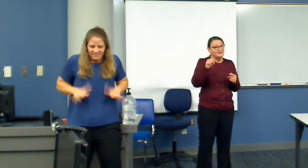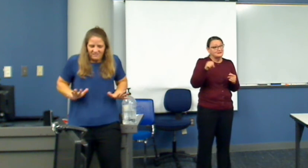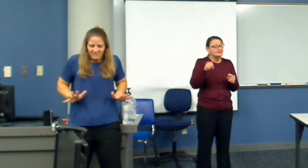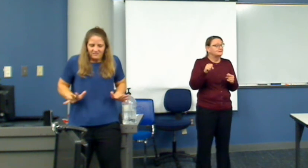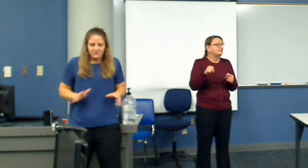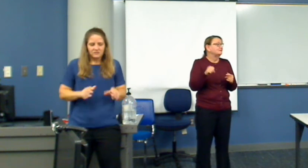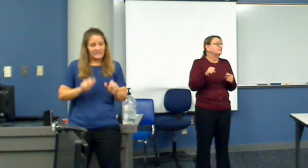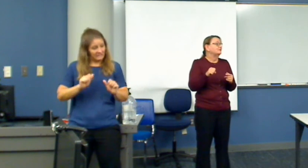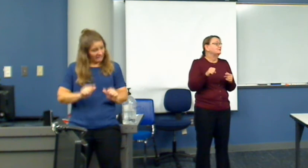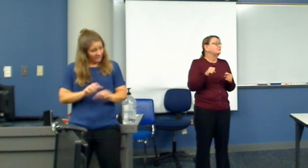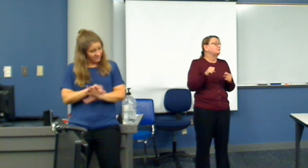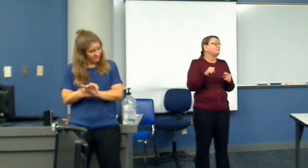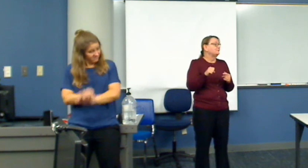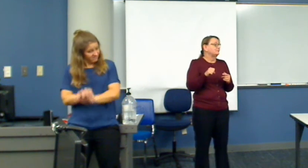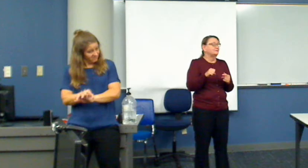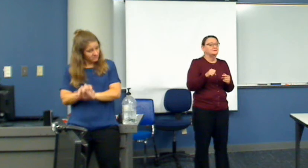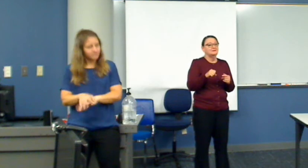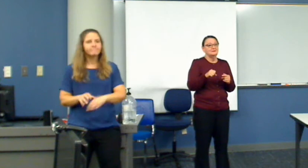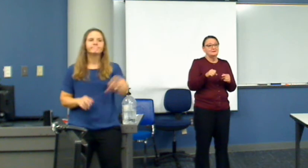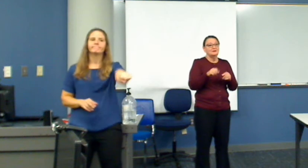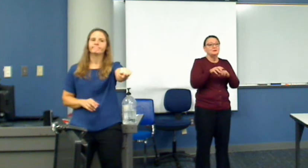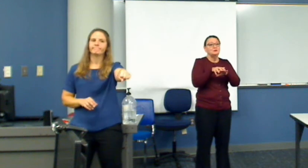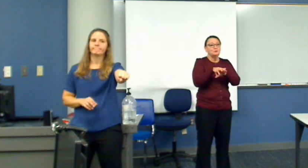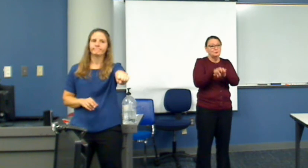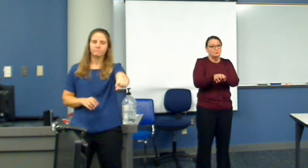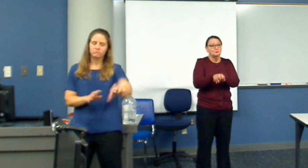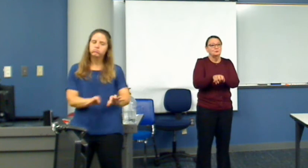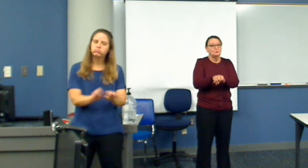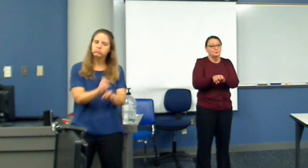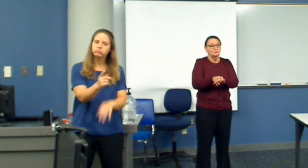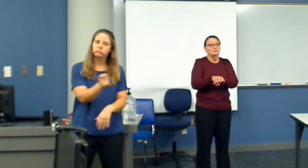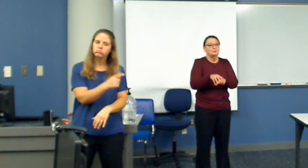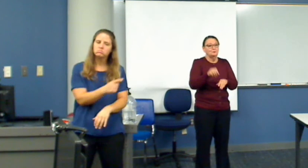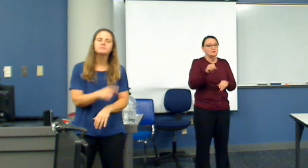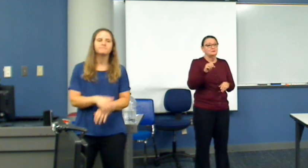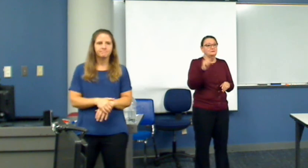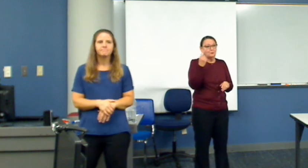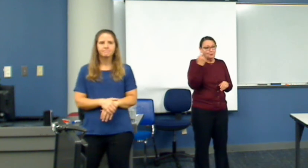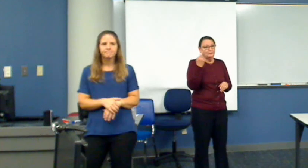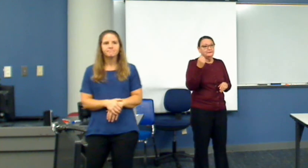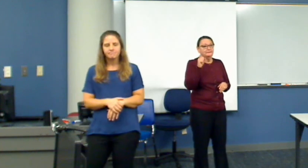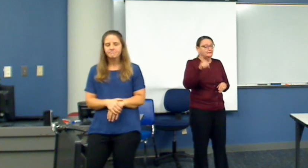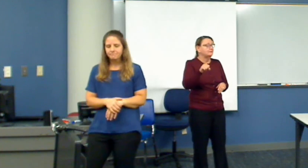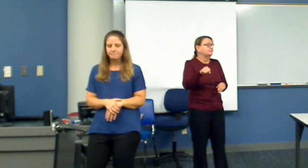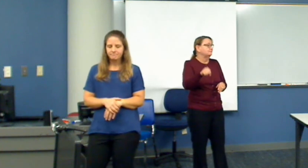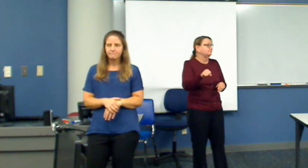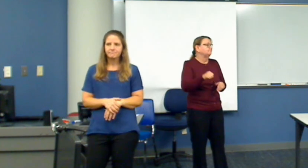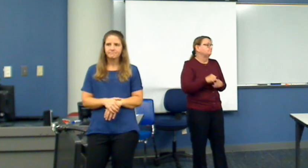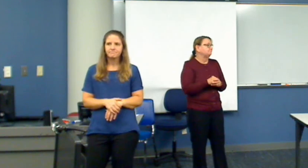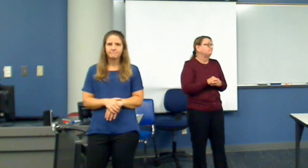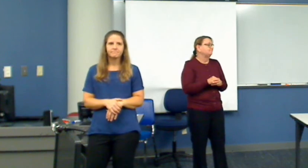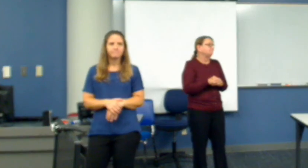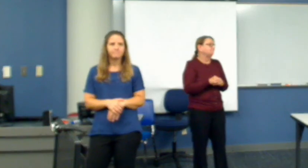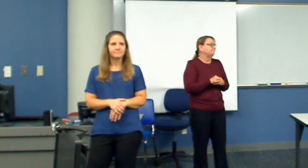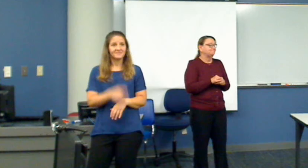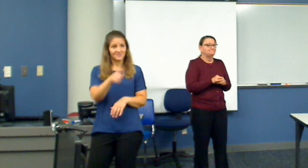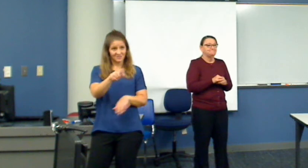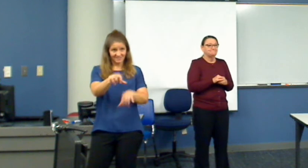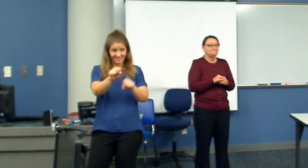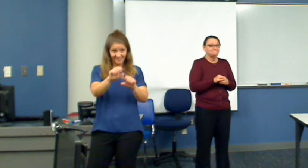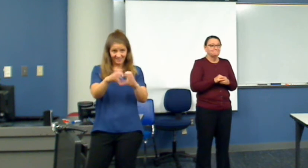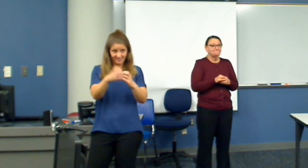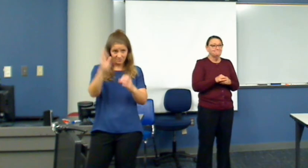So yes, you would just do compressions, continuous compressions. Very good. You have a